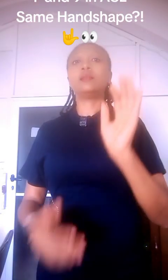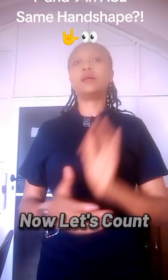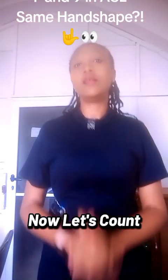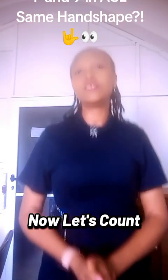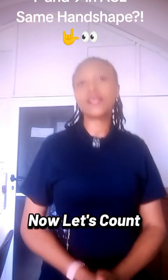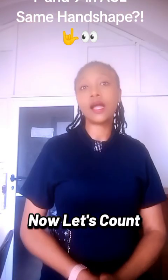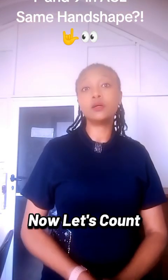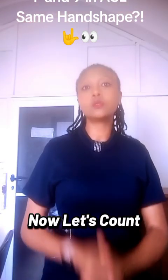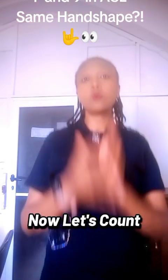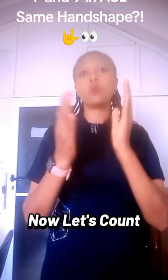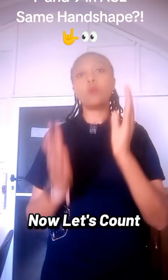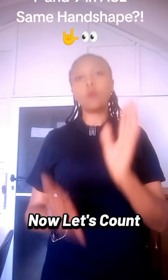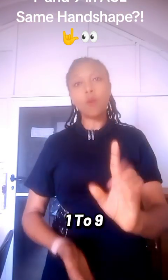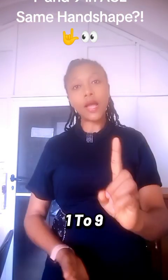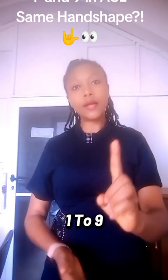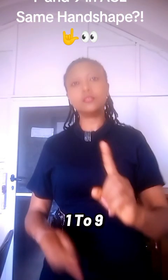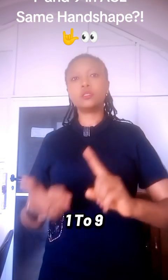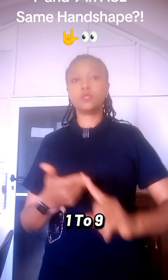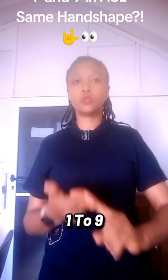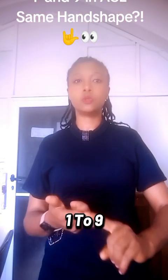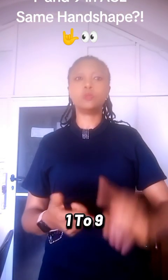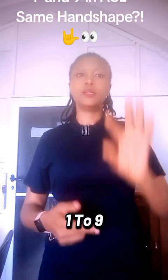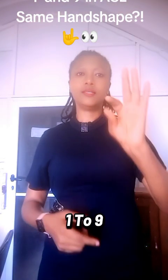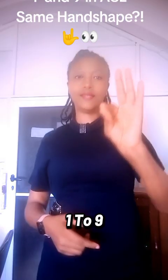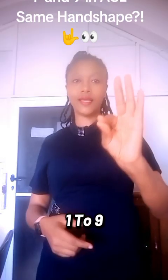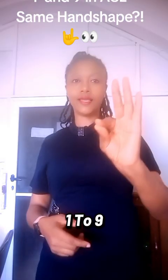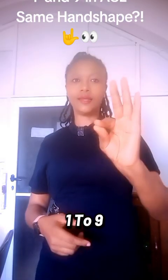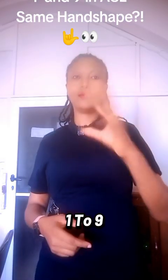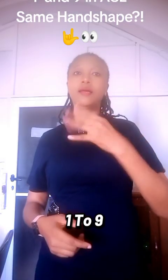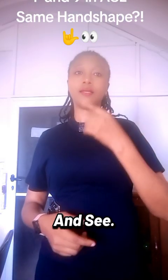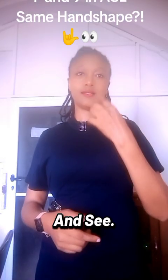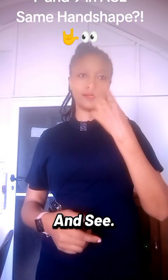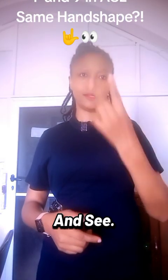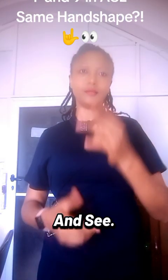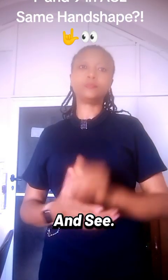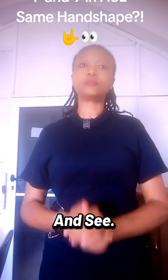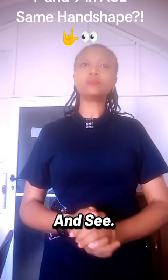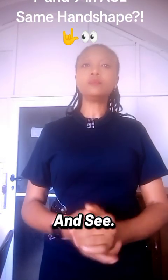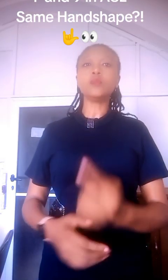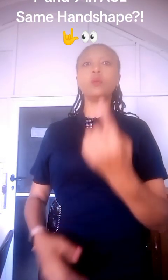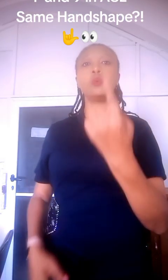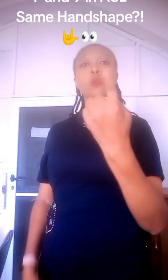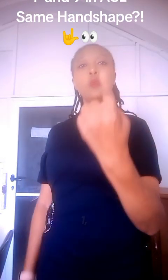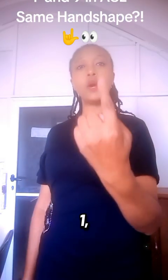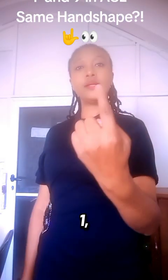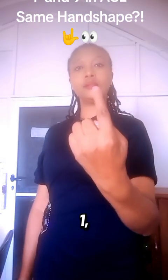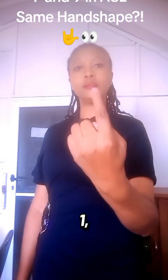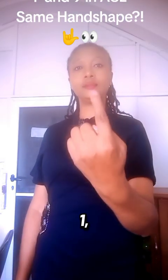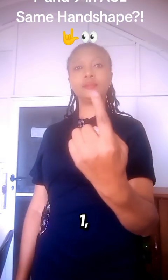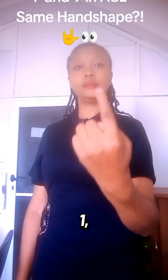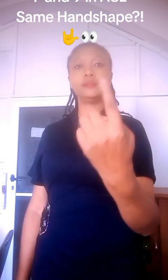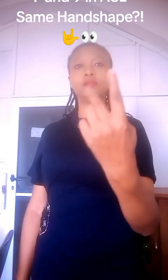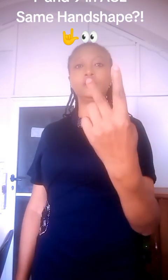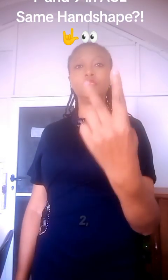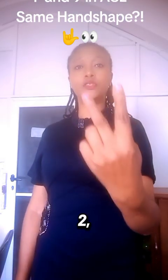Now let's count 1 to 9 and see. 1,